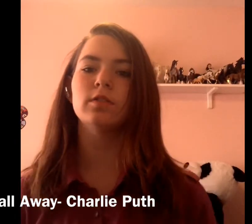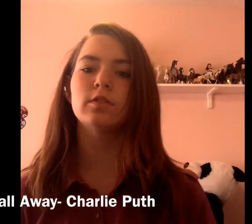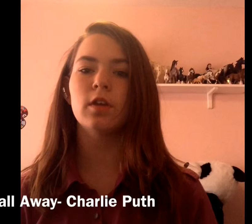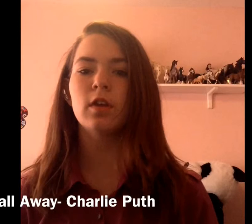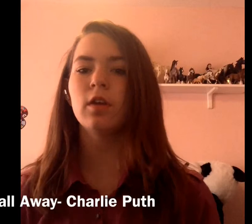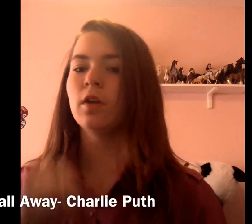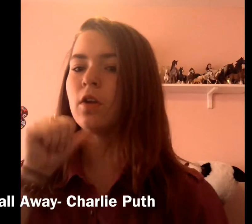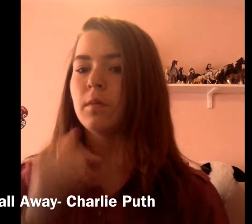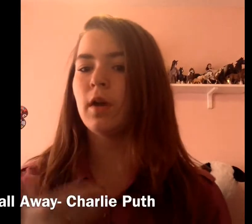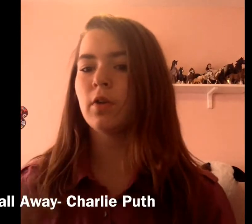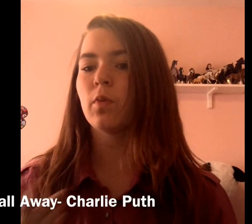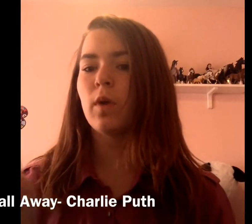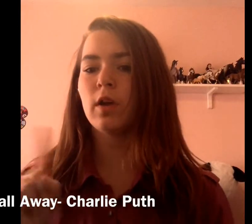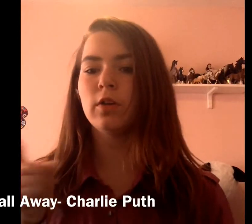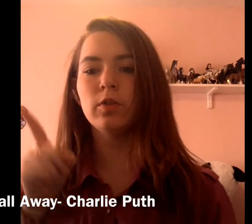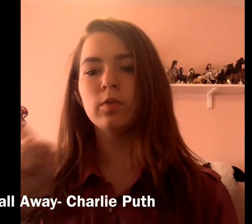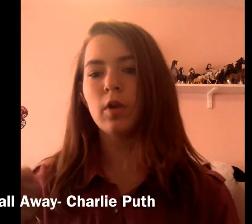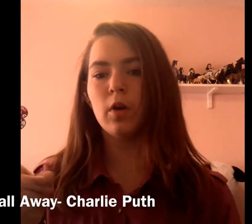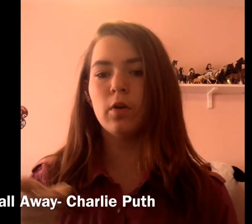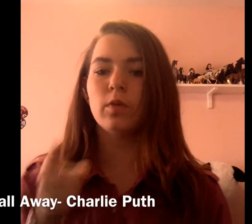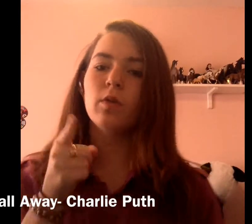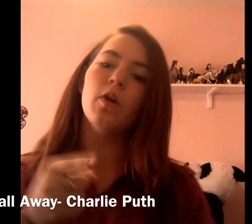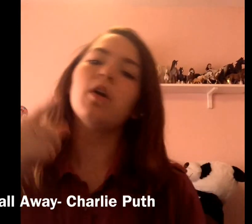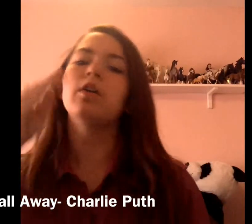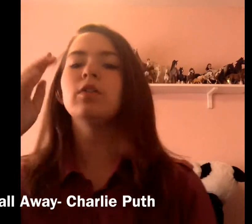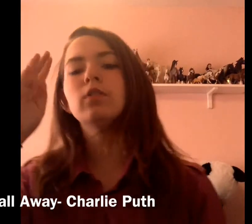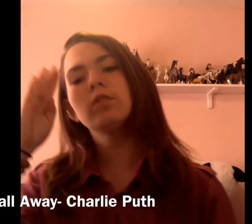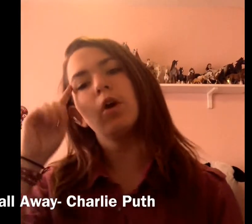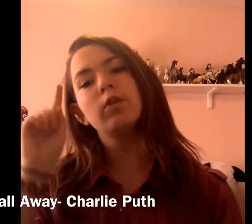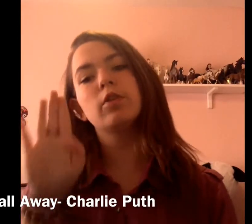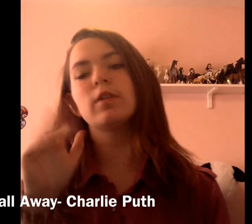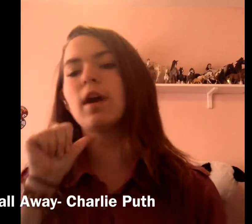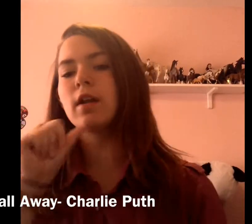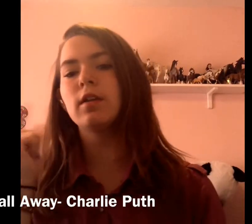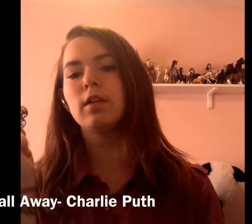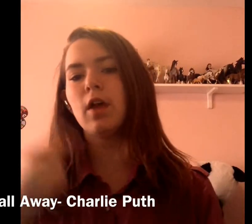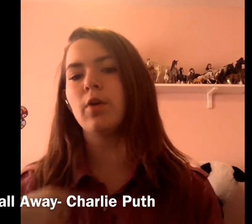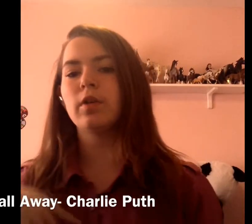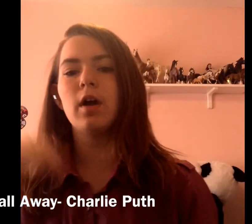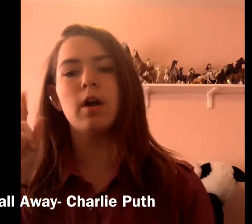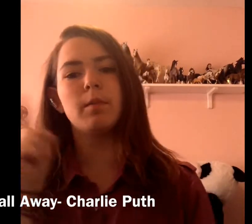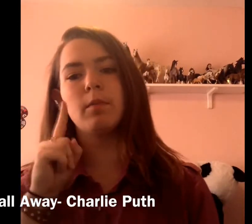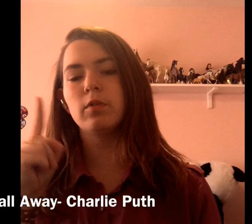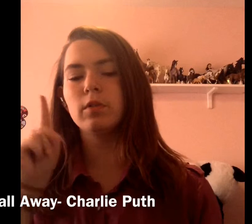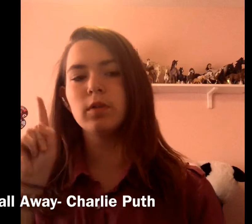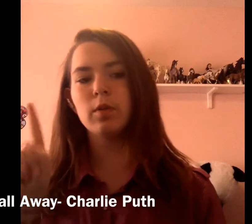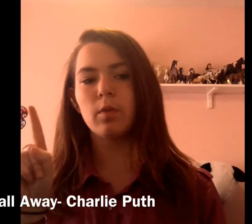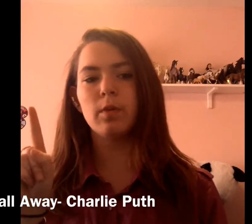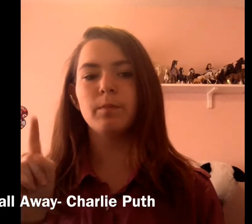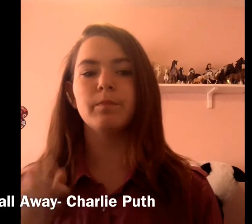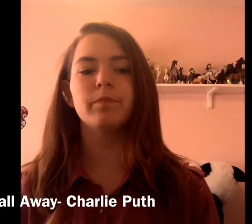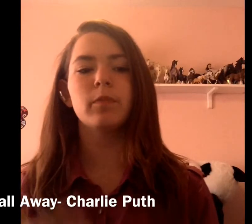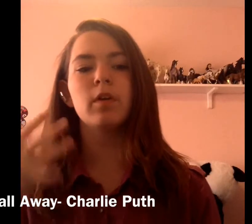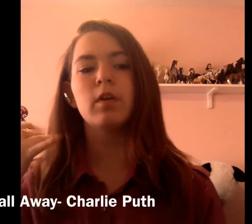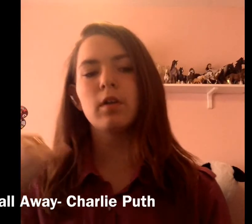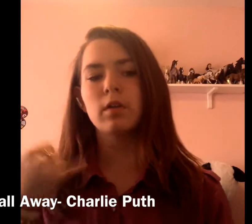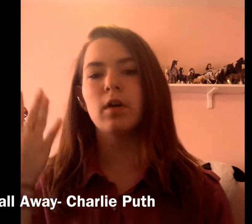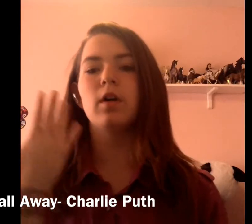No matter where you go No, you're not alone, I'm only one Call